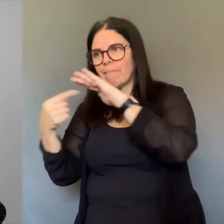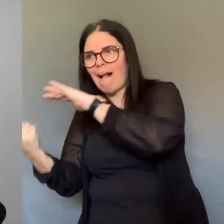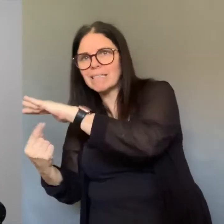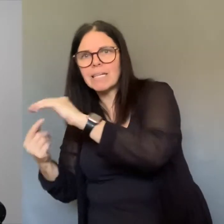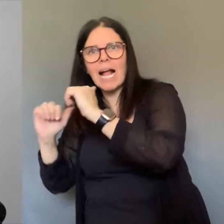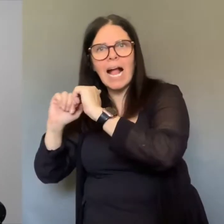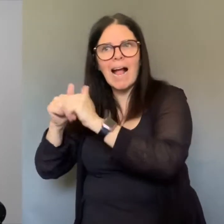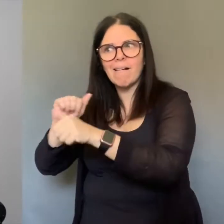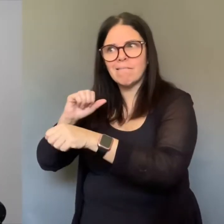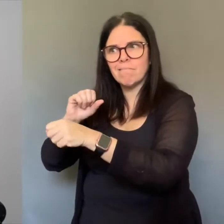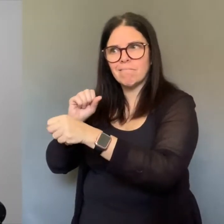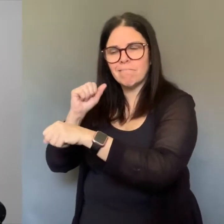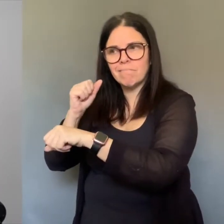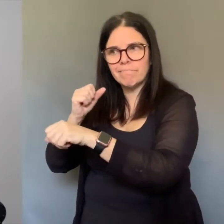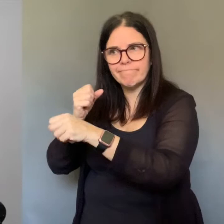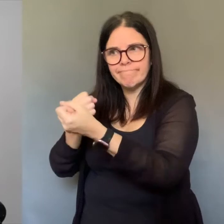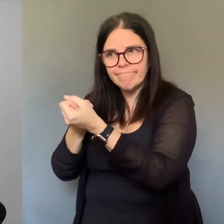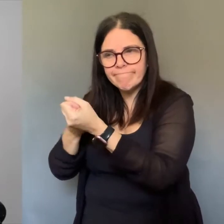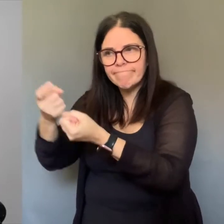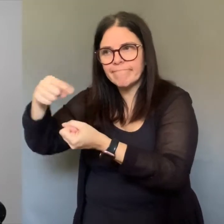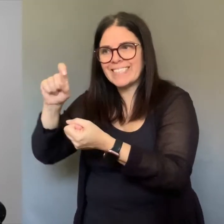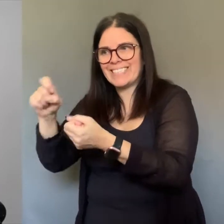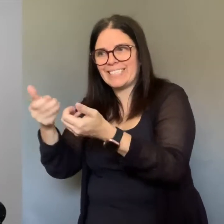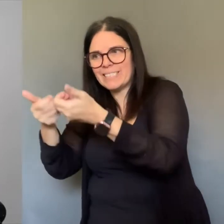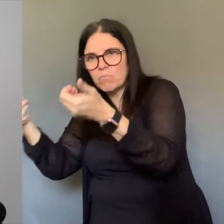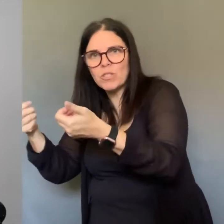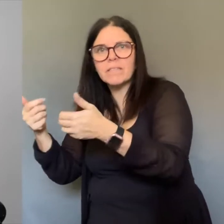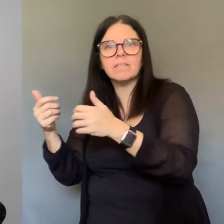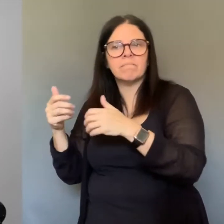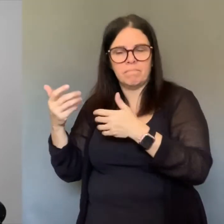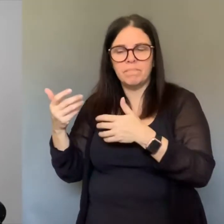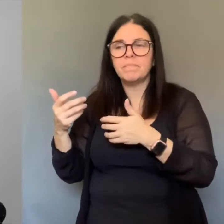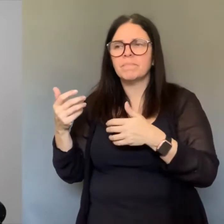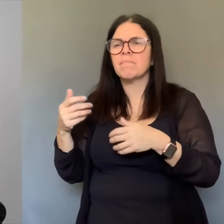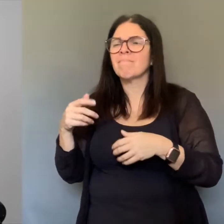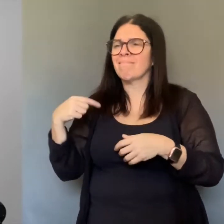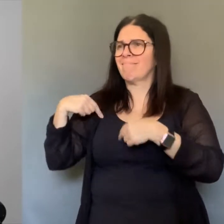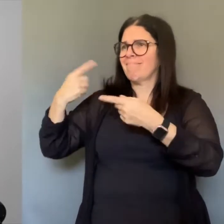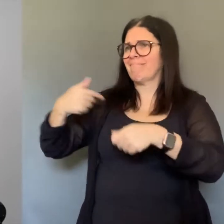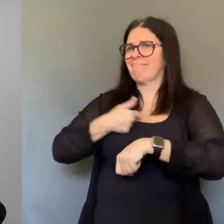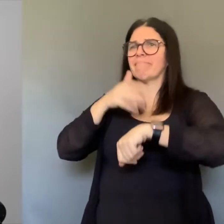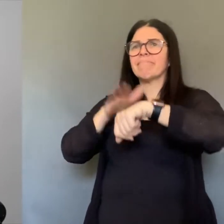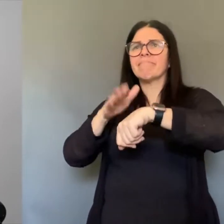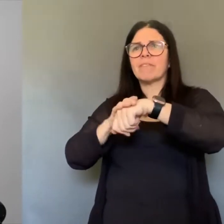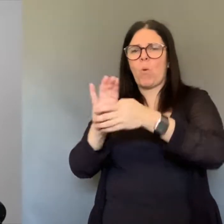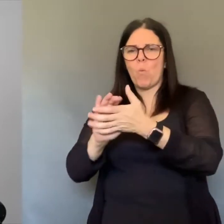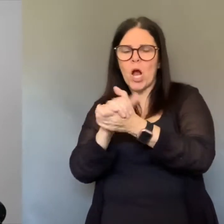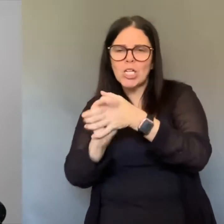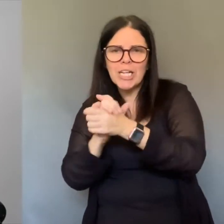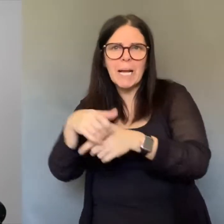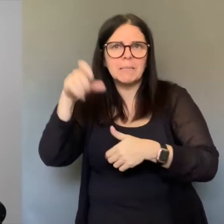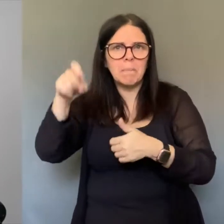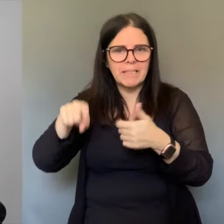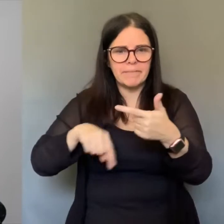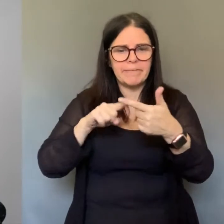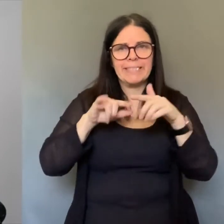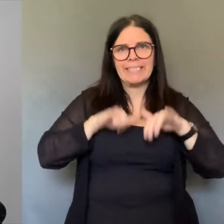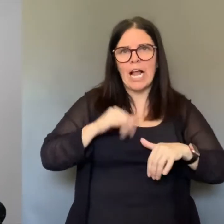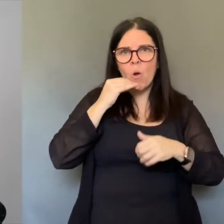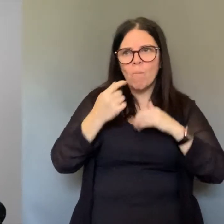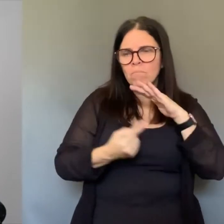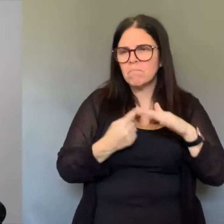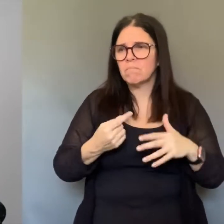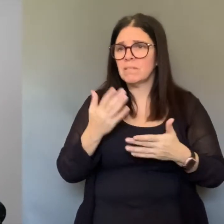place. And one of the key recommendations from public health is to protect yourself from COVID-19 and to stay